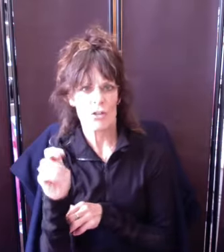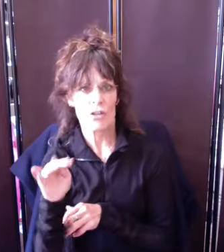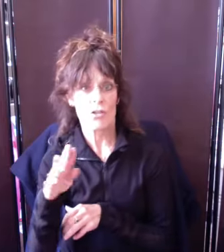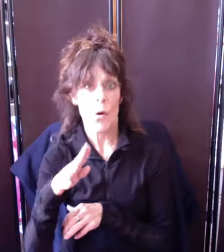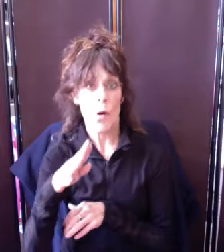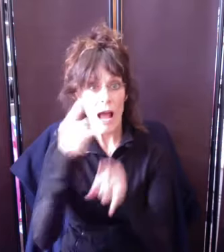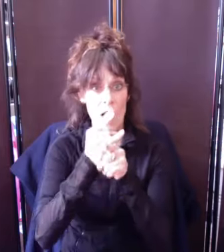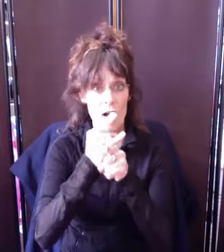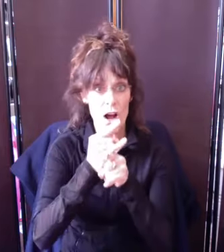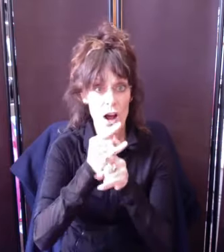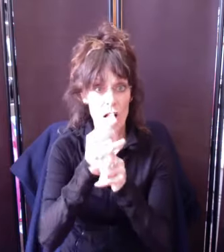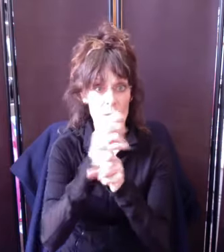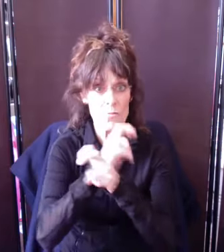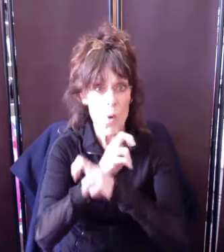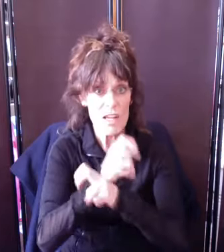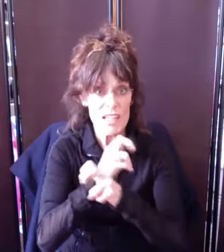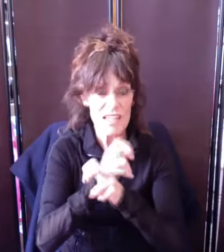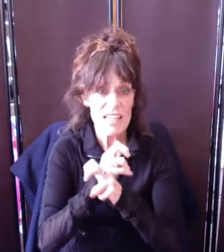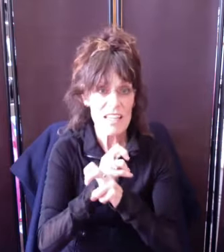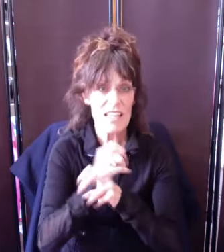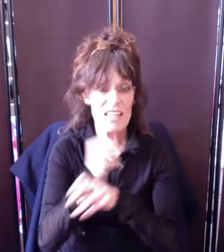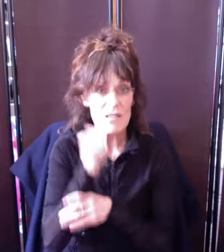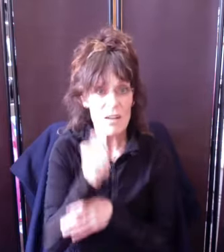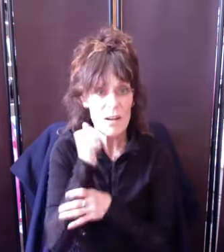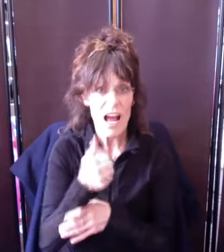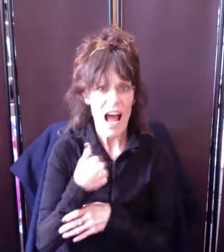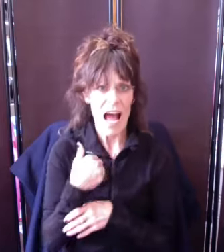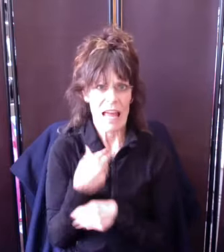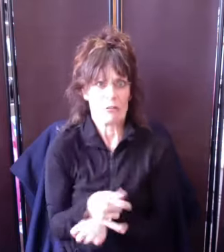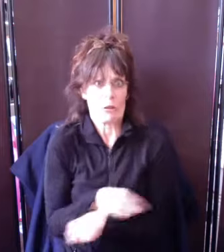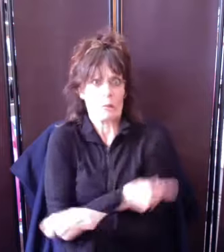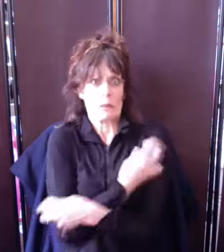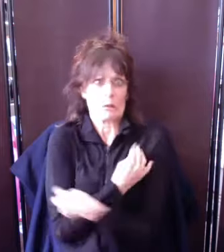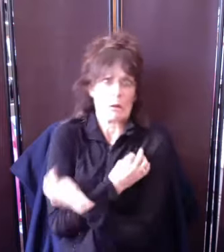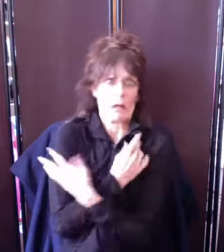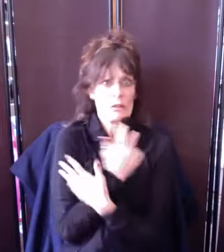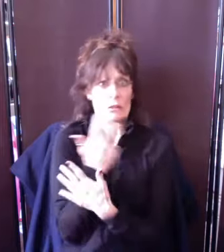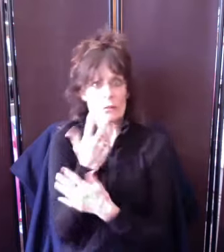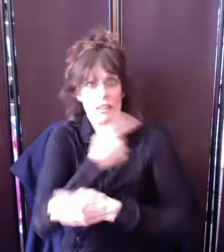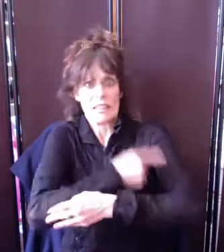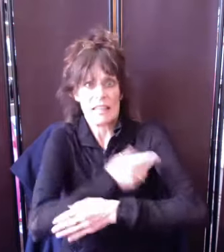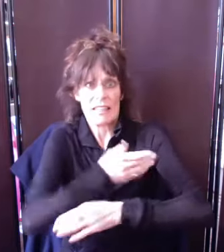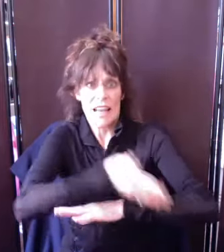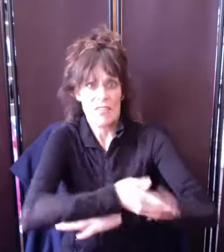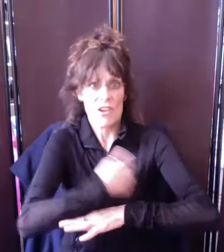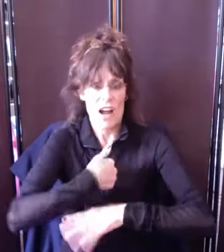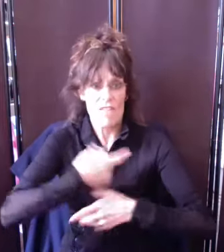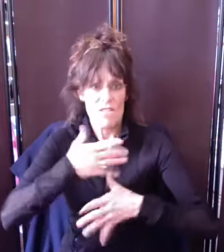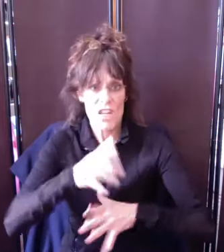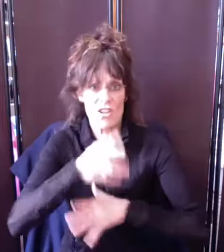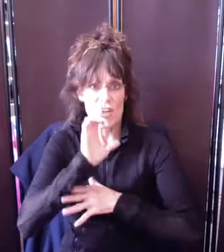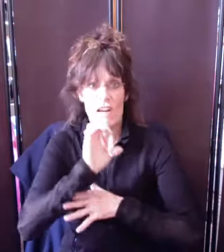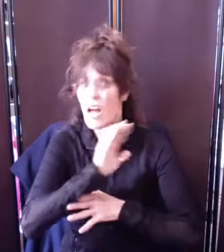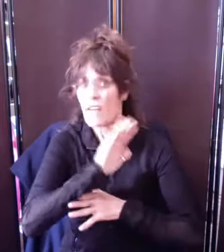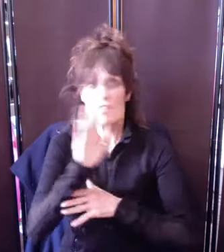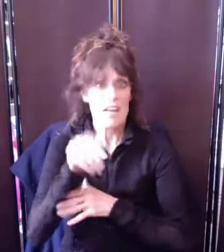So I've got the creepy crawlies, invisible things on me 3 days after I finished drinking, right? Now, mind you, I've never been to a detox,